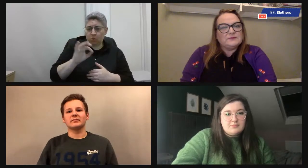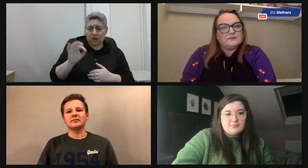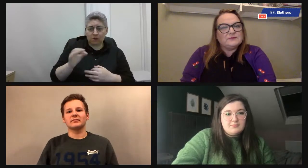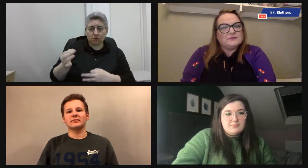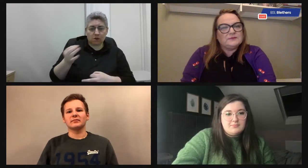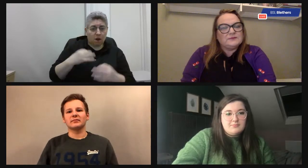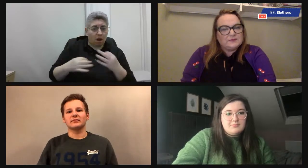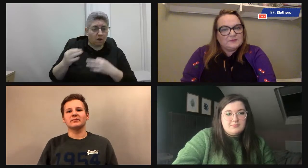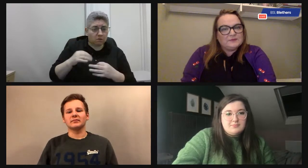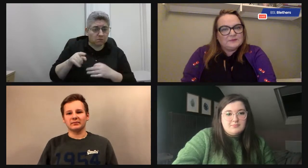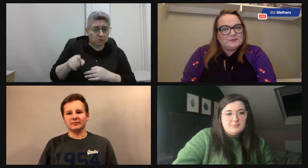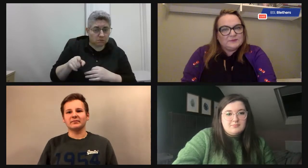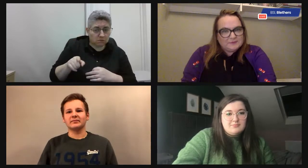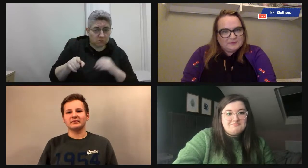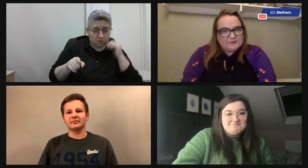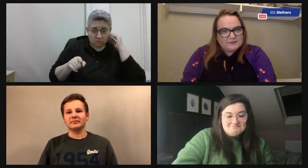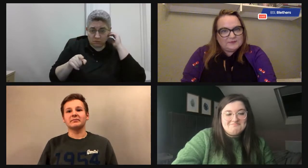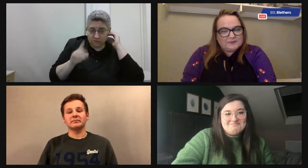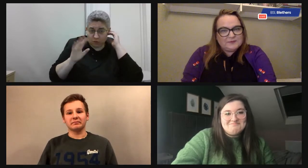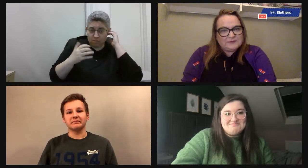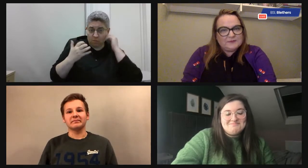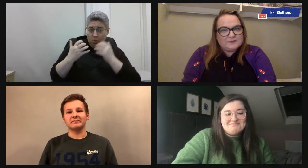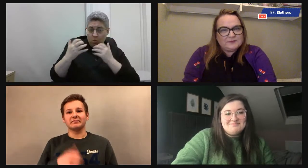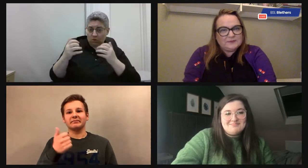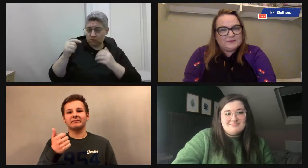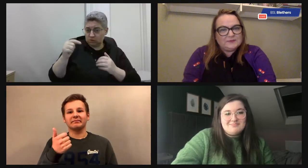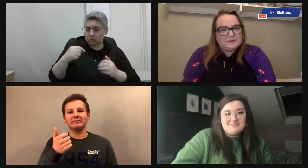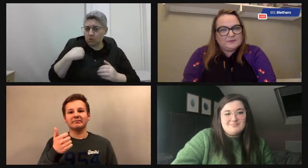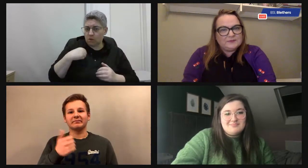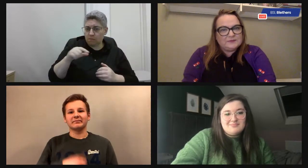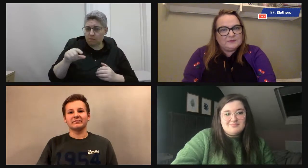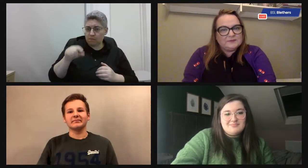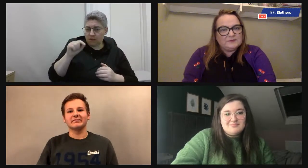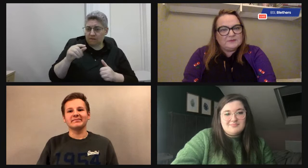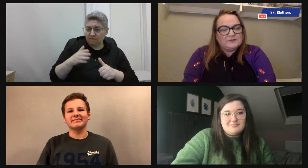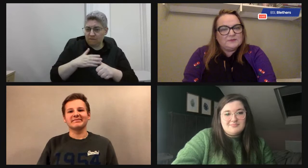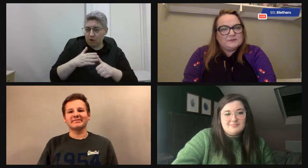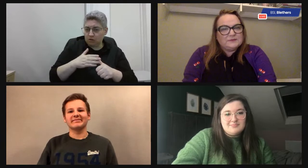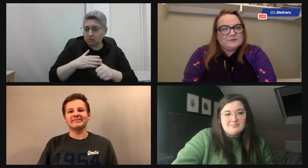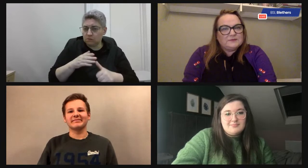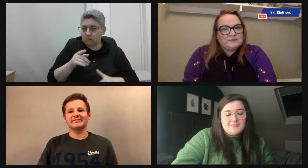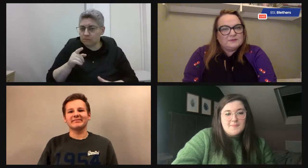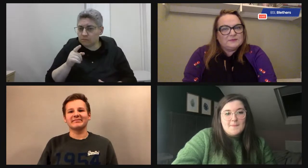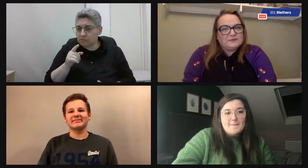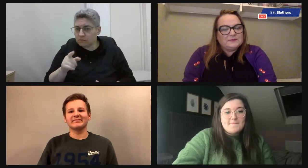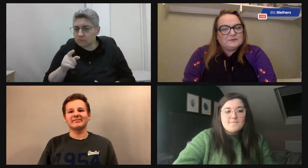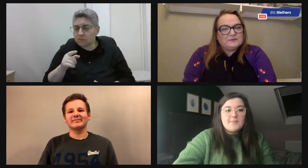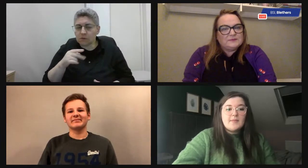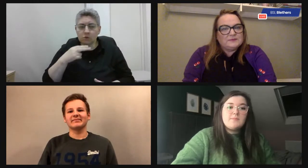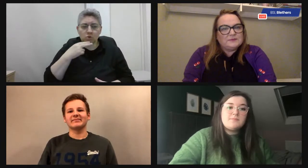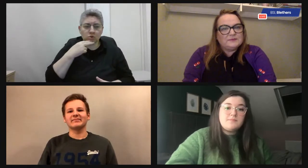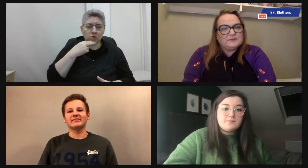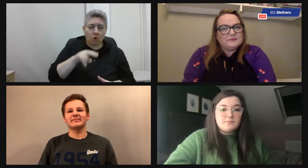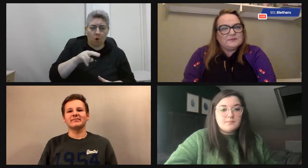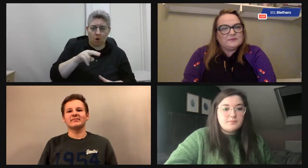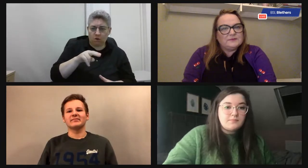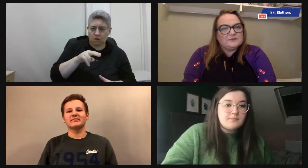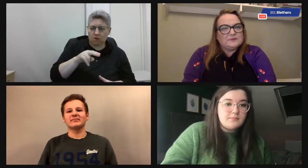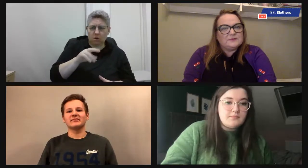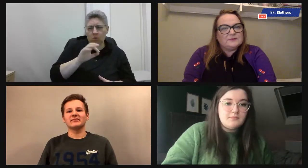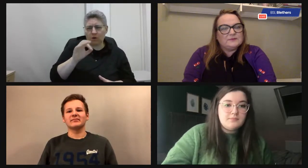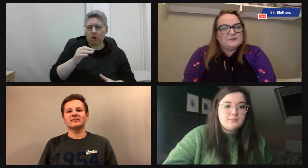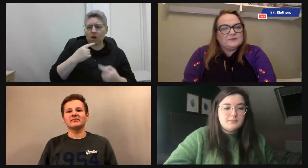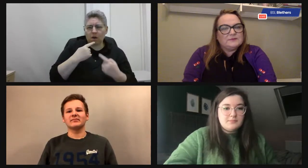sure we'll talk about this more, but we've got a lot of questions and comments coming in from our audience tonight. So let me just pick the first comment